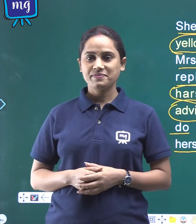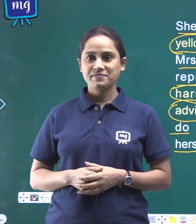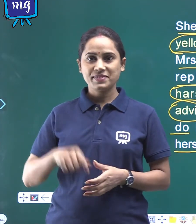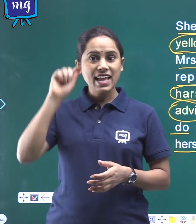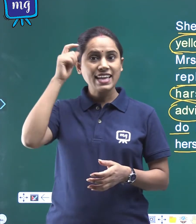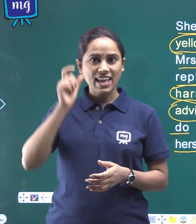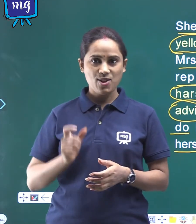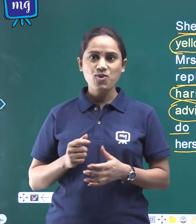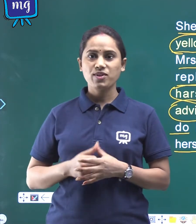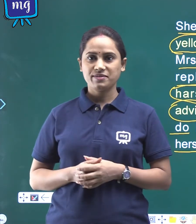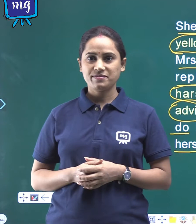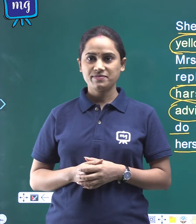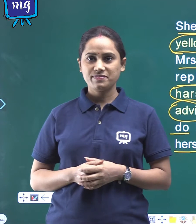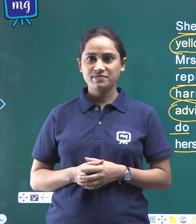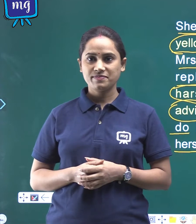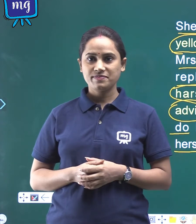yellow,